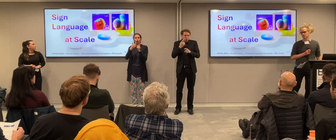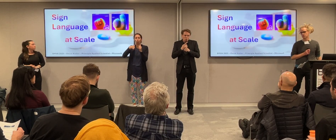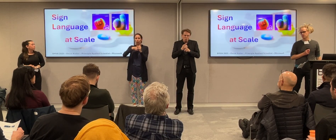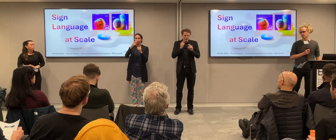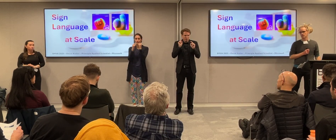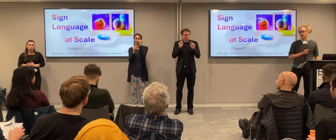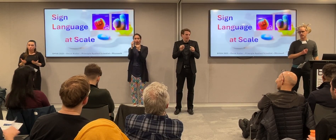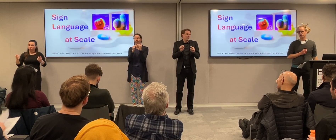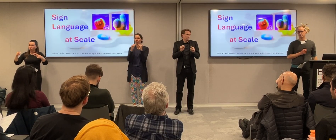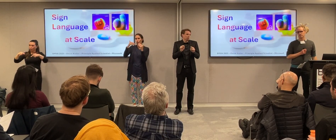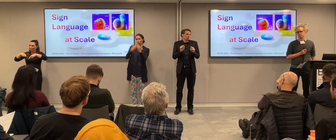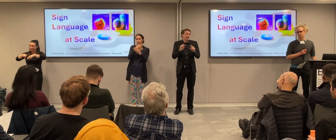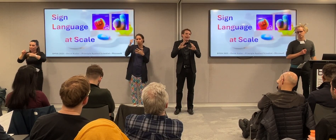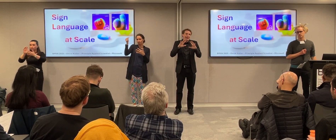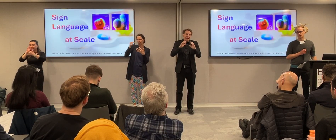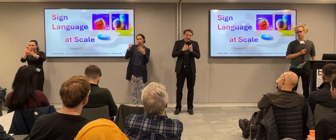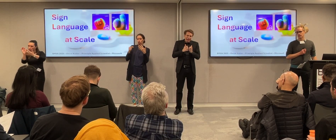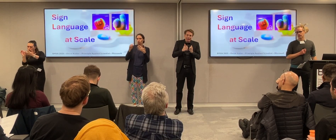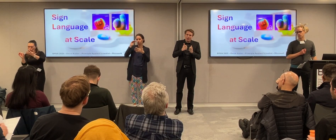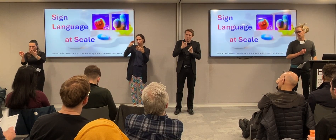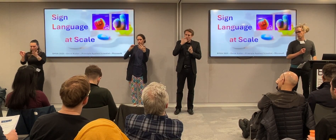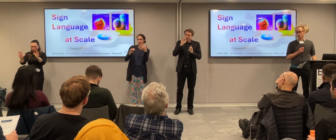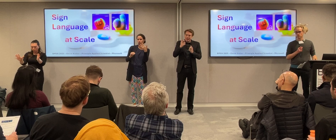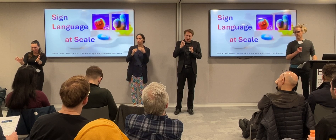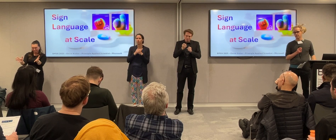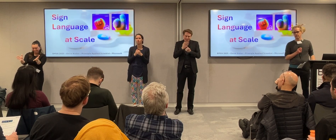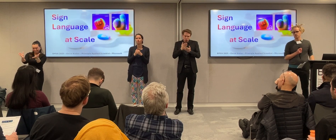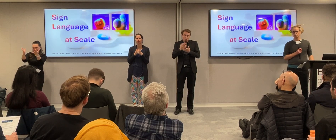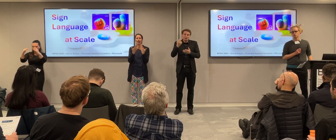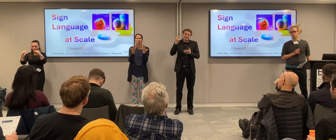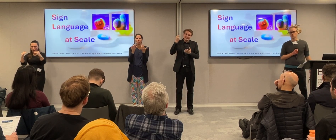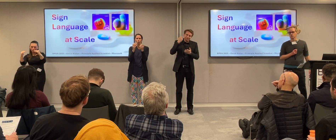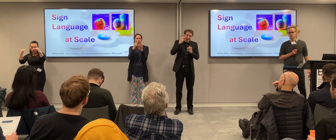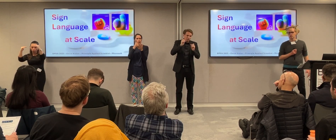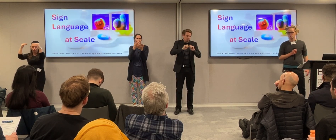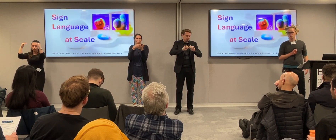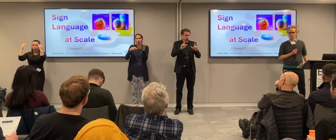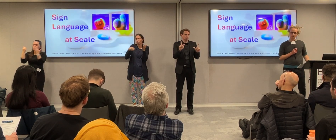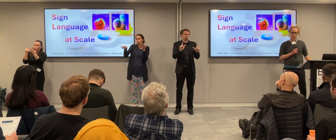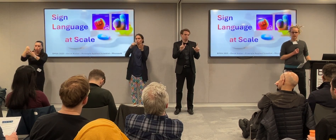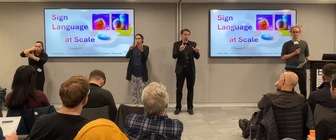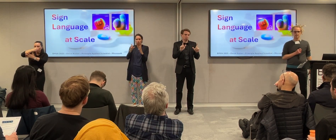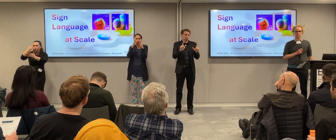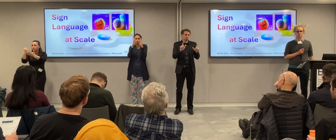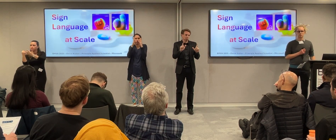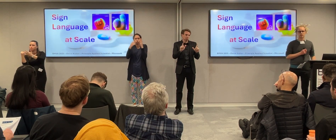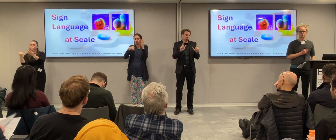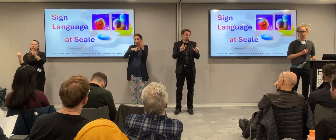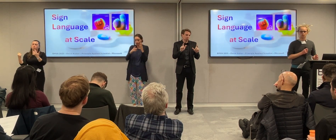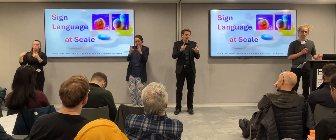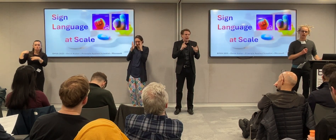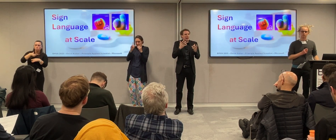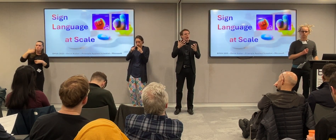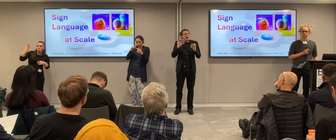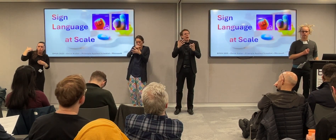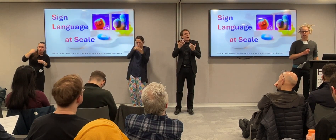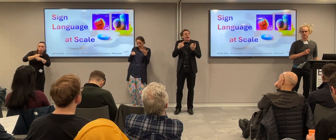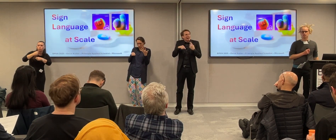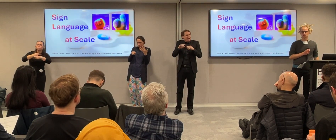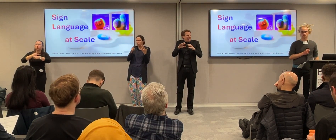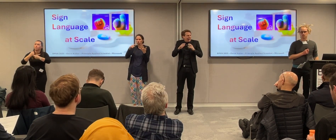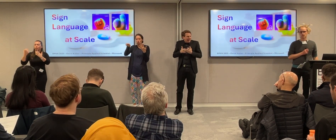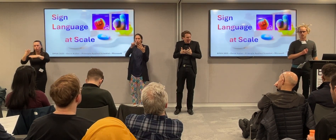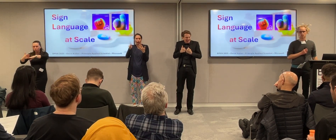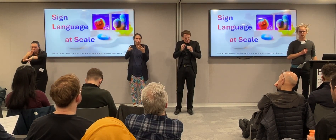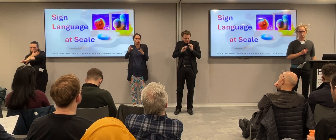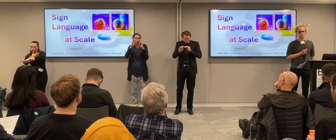that feature, and what to pay attention to, what we did pay attention to, and what you have to pay